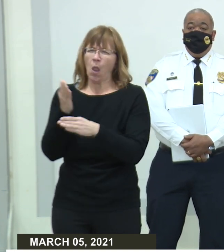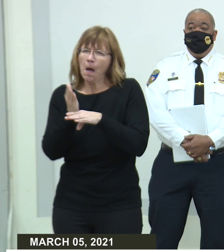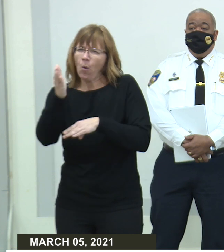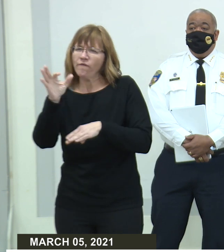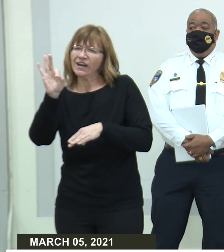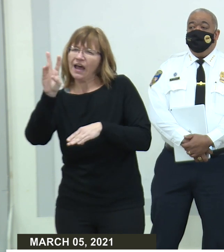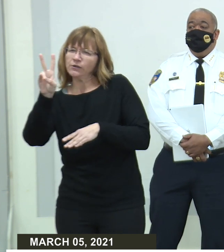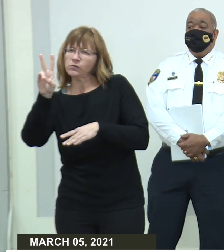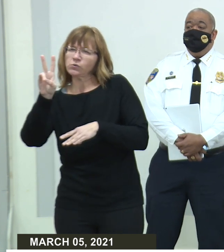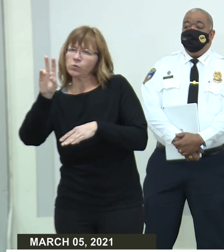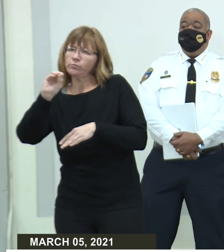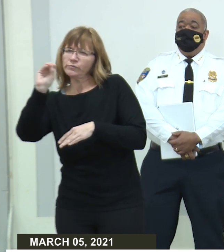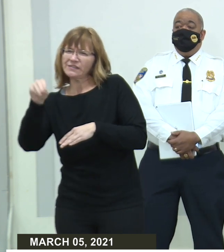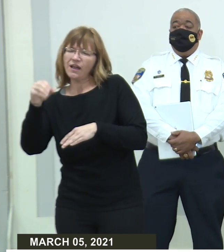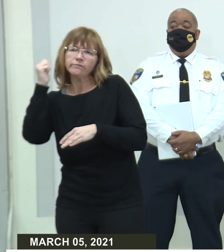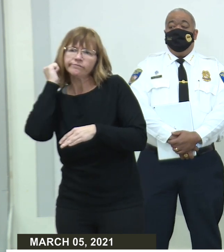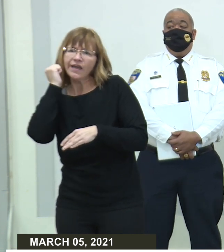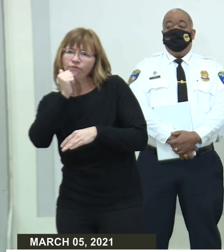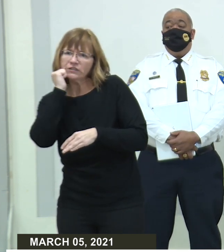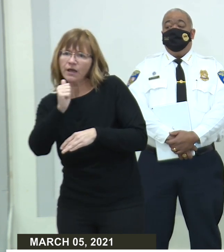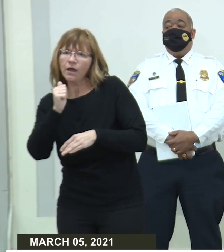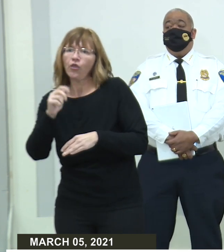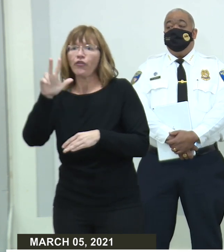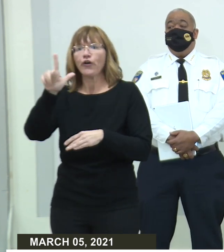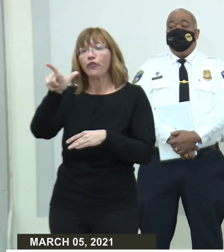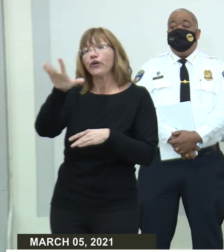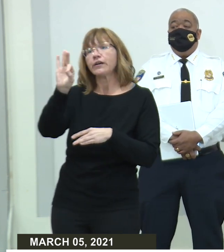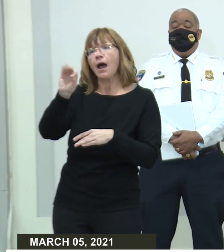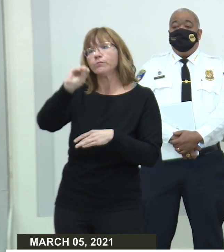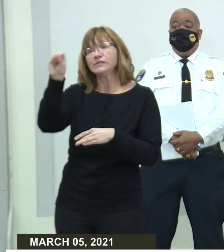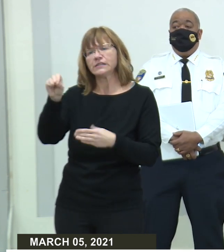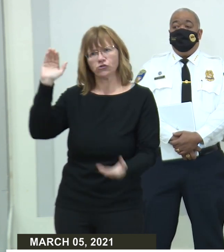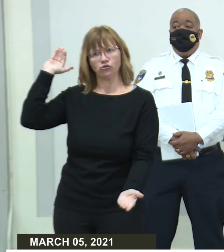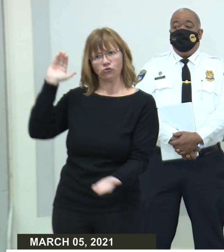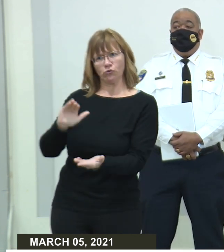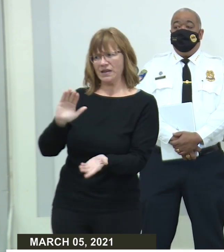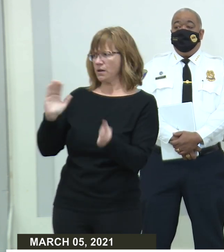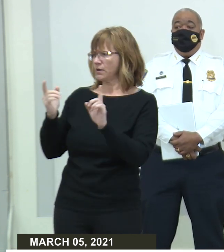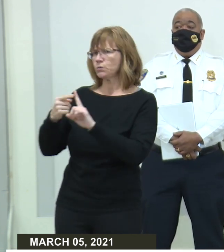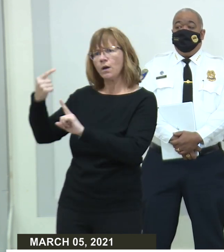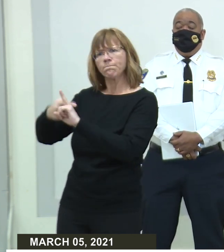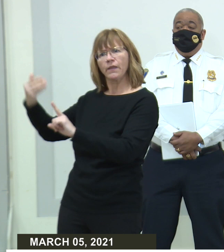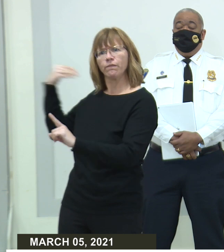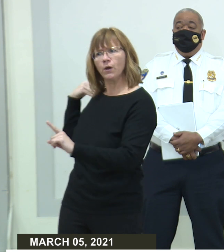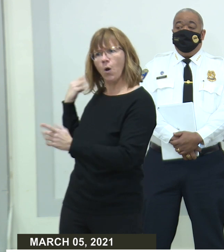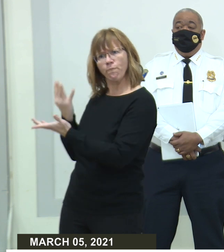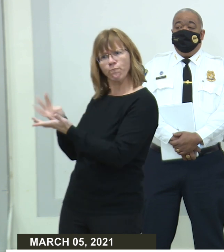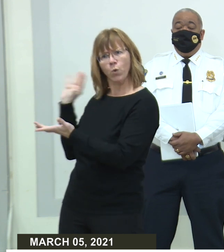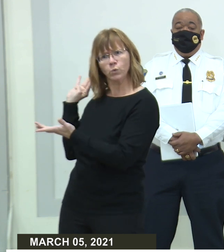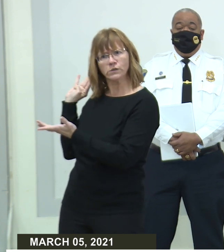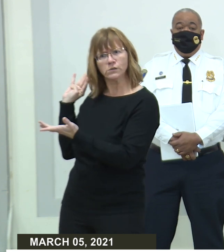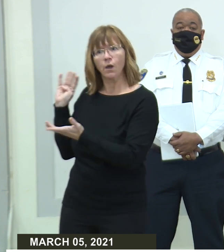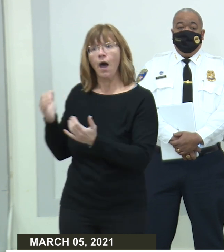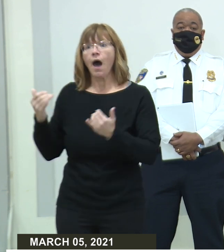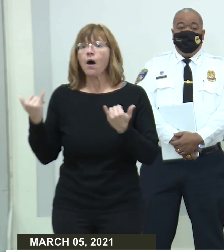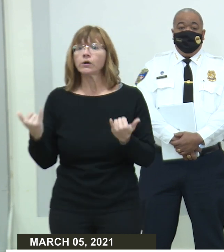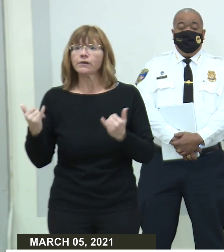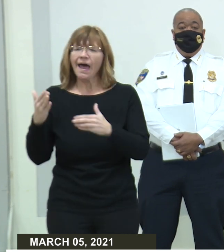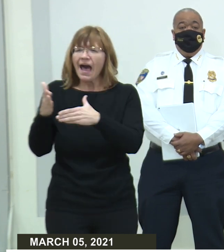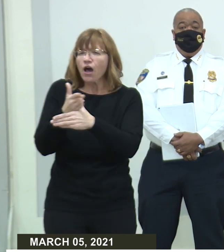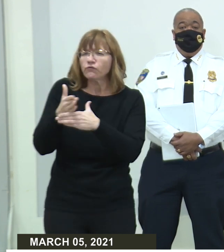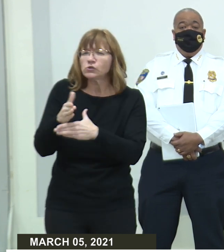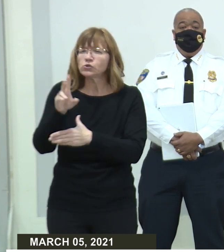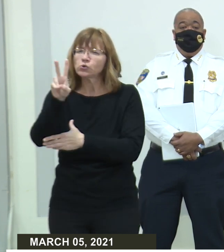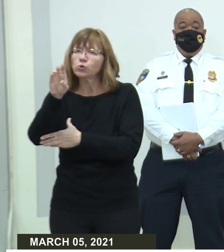than 39% decrease from where we were 4 weeks ago. Our latest 7-day average positivity is 2%, a decrease